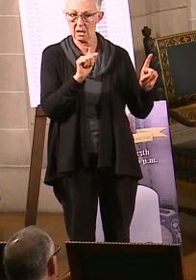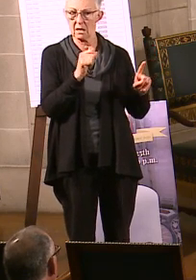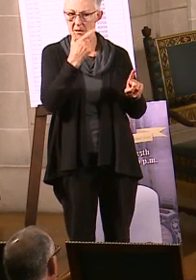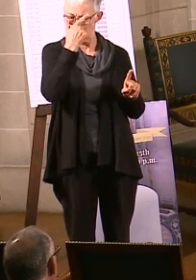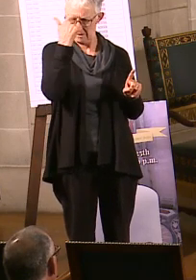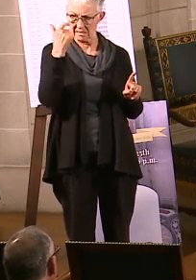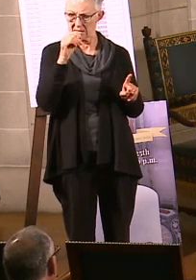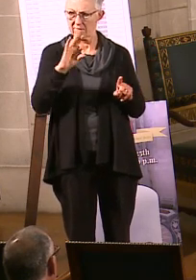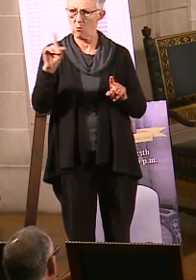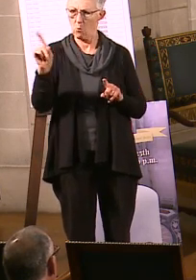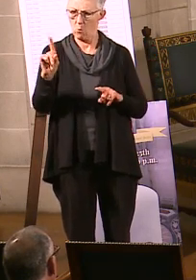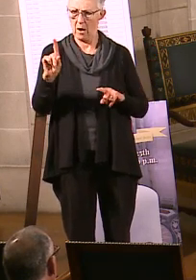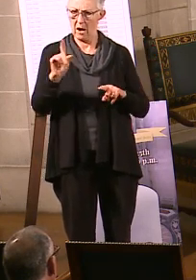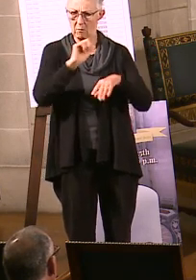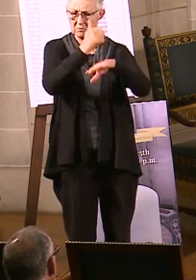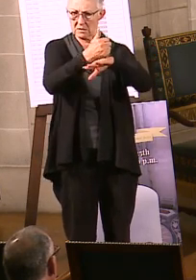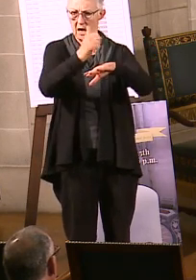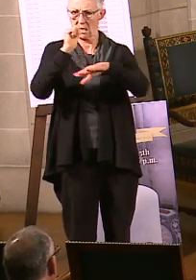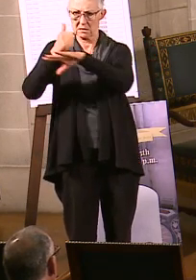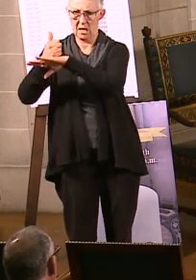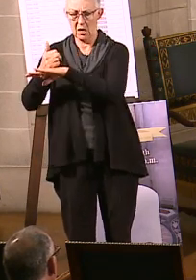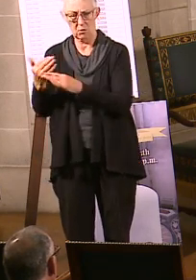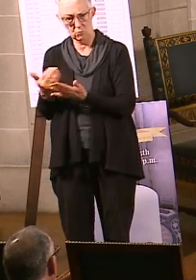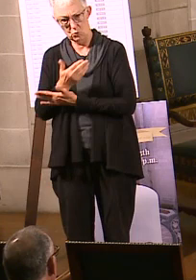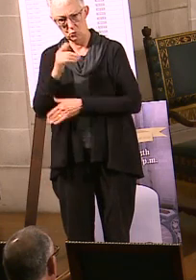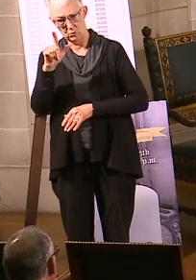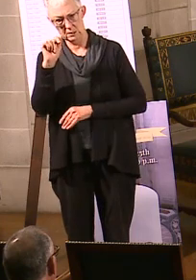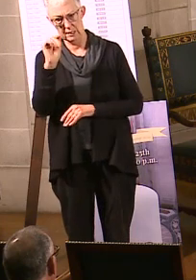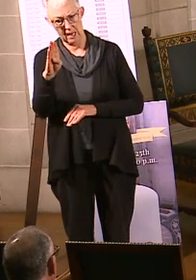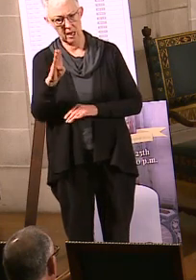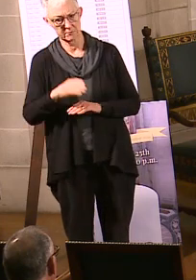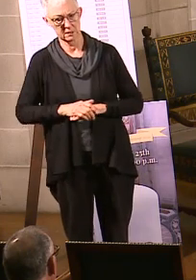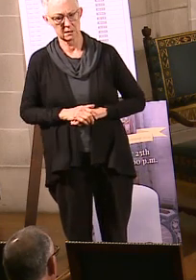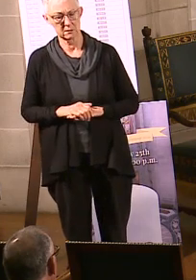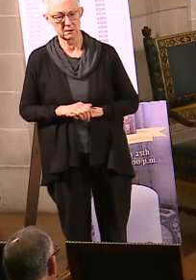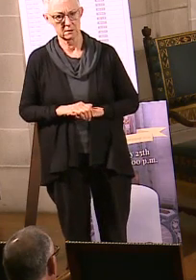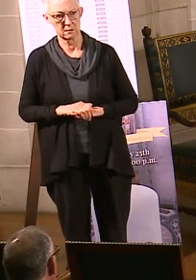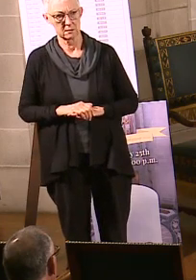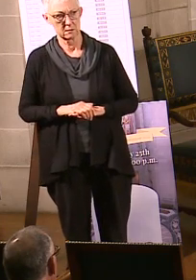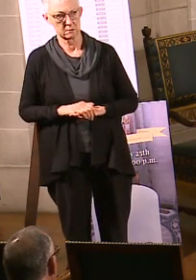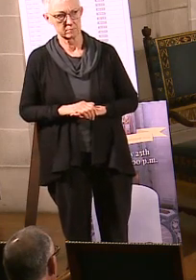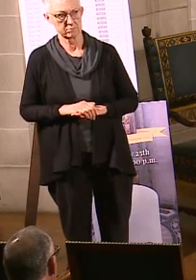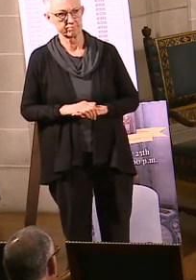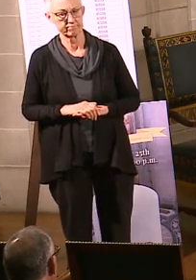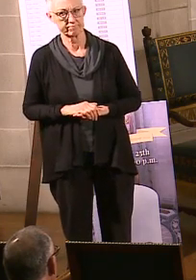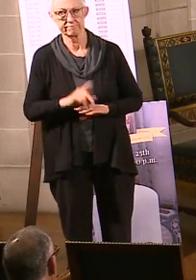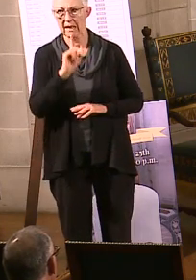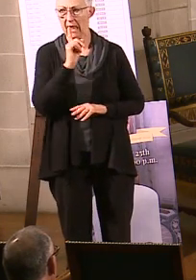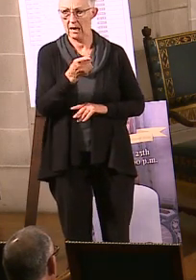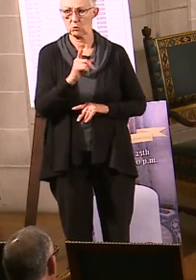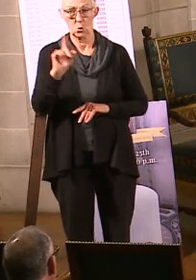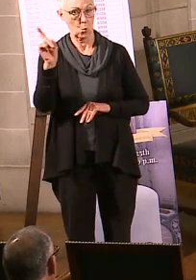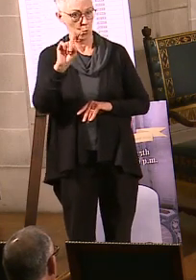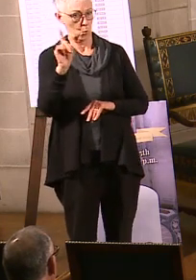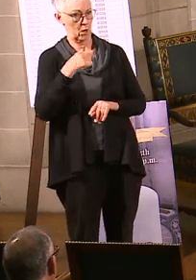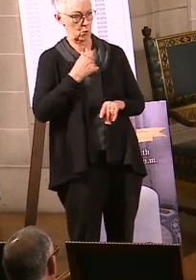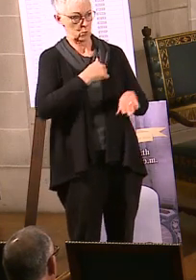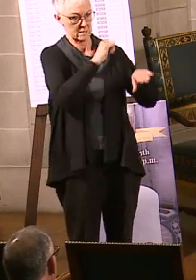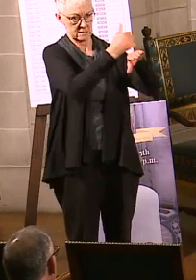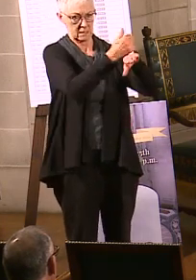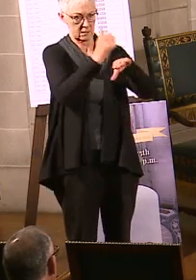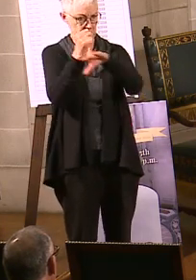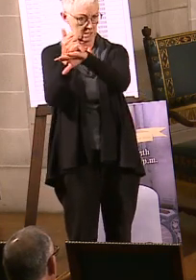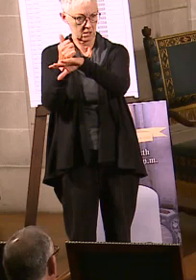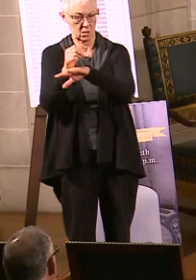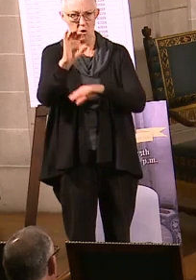other test, the test positive being roughly 3%, being lower than what we've been testing in other places to geography? Actually, the geography is Omaha and